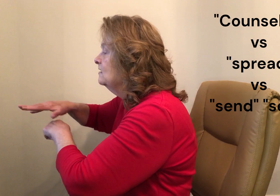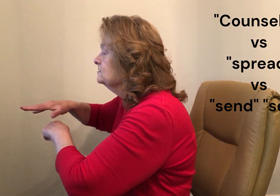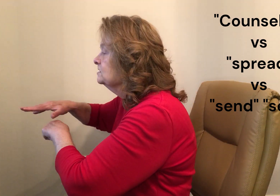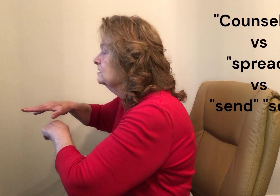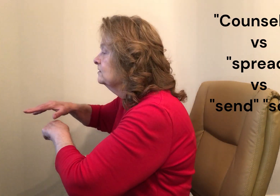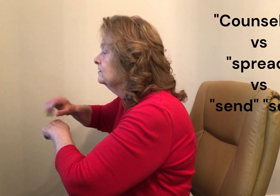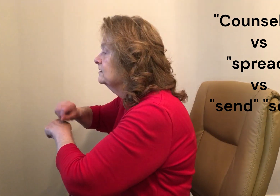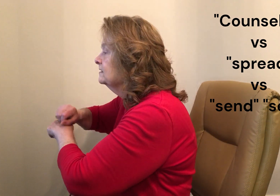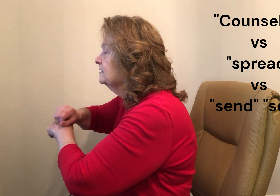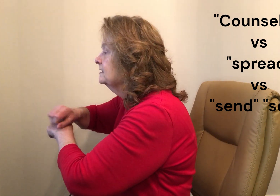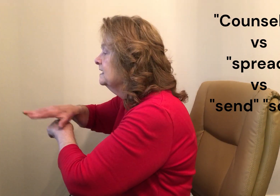counselor.